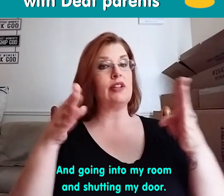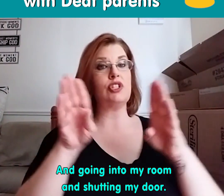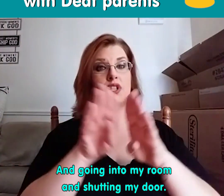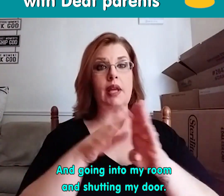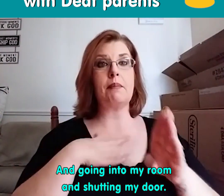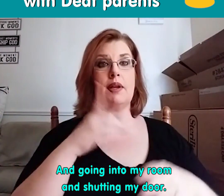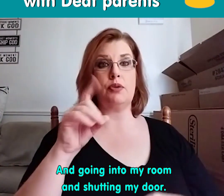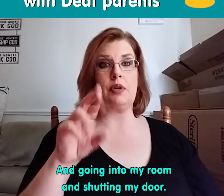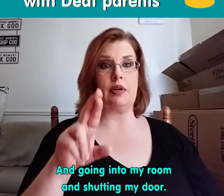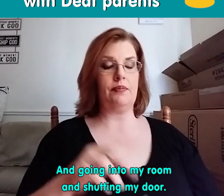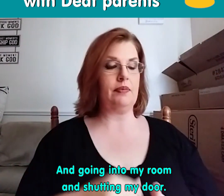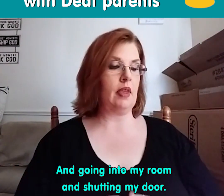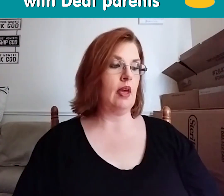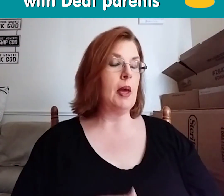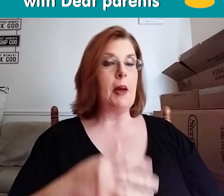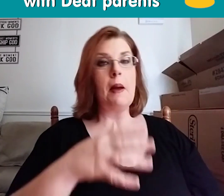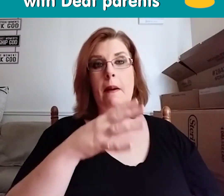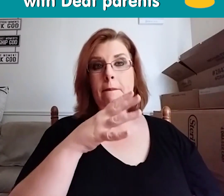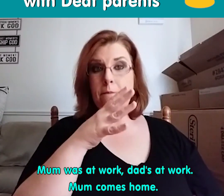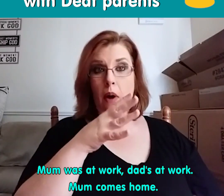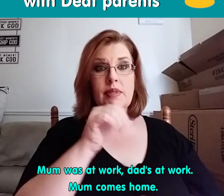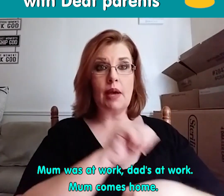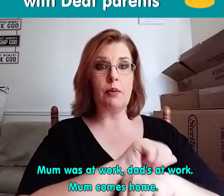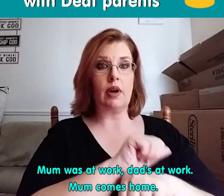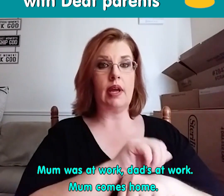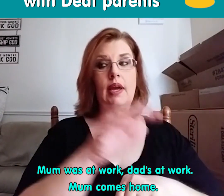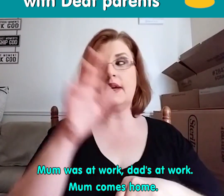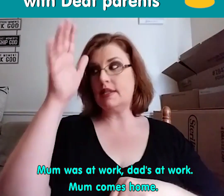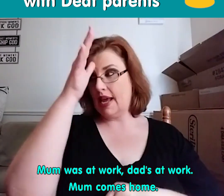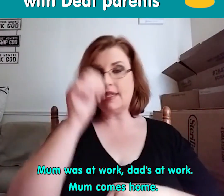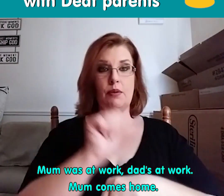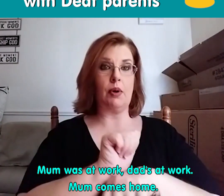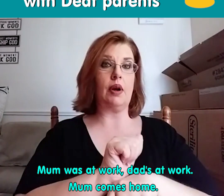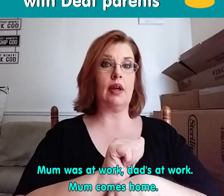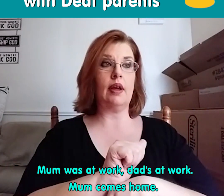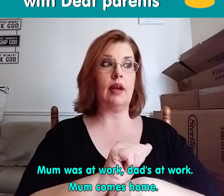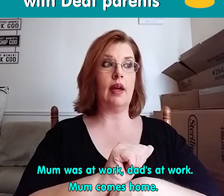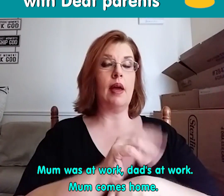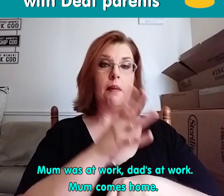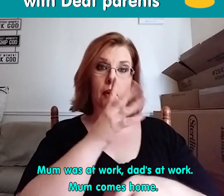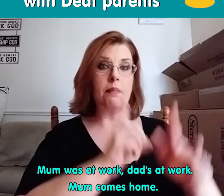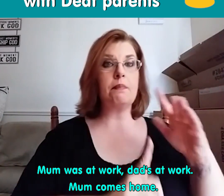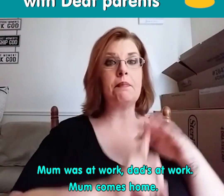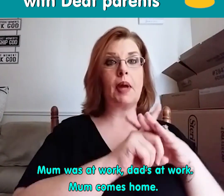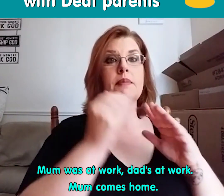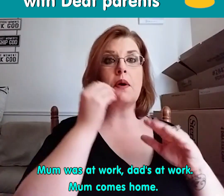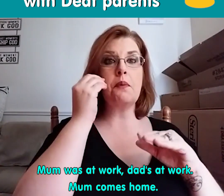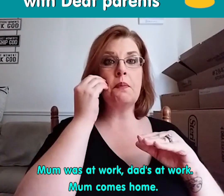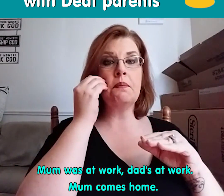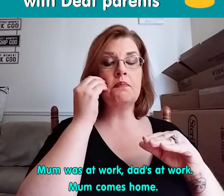and shutting my door. Mom was at work, Dad's at work. Mom comes home,